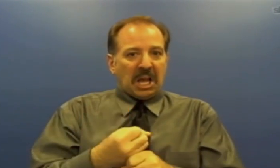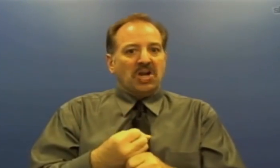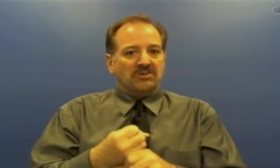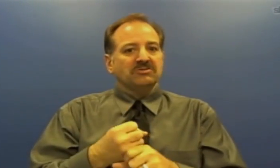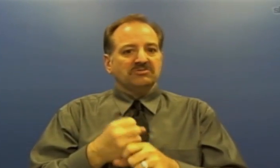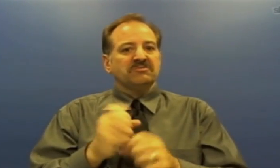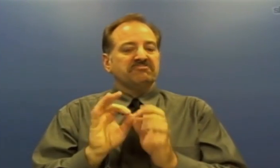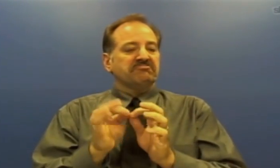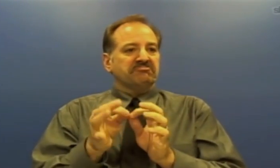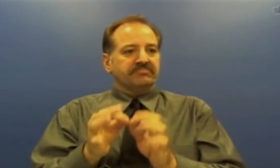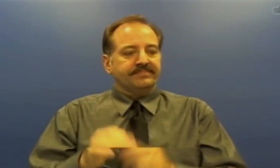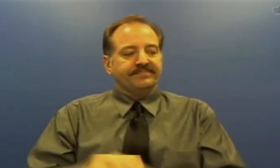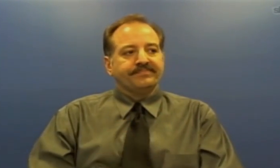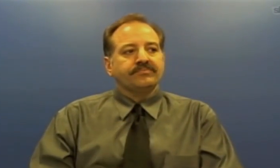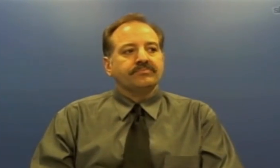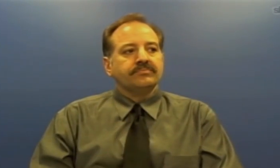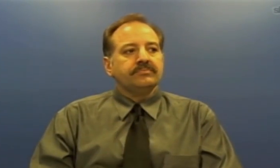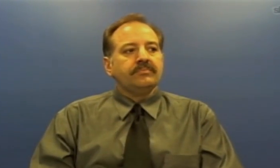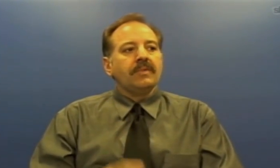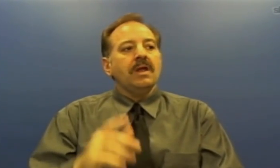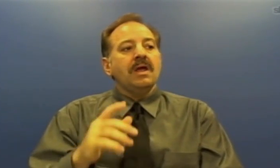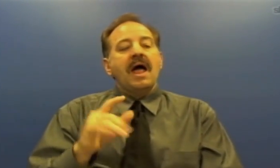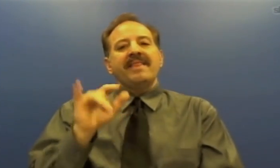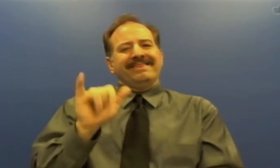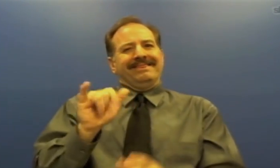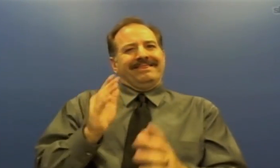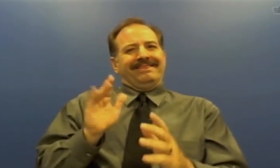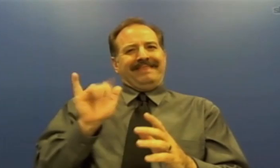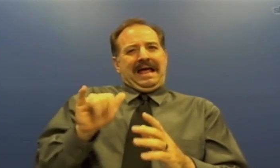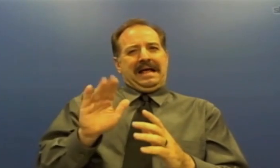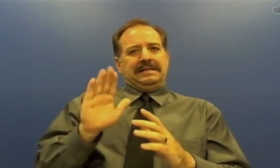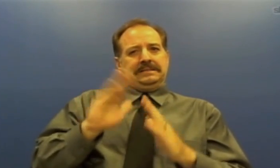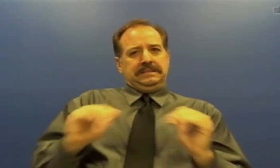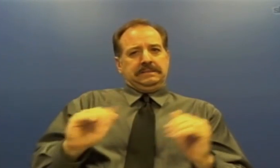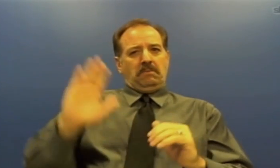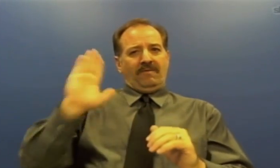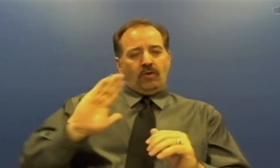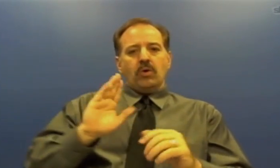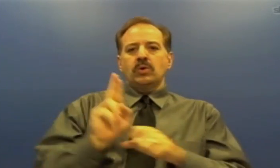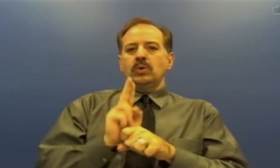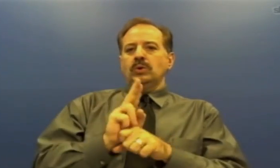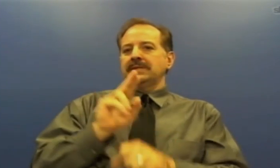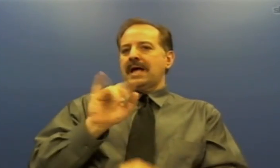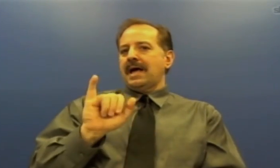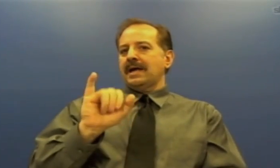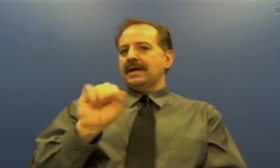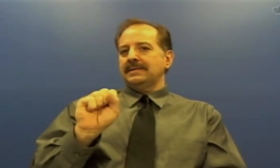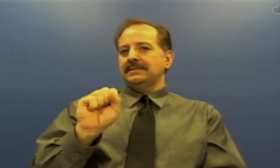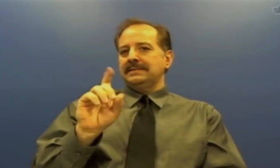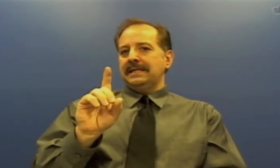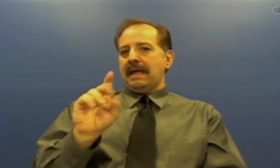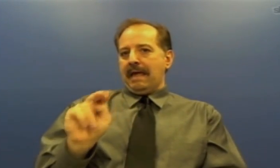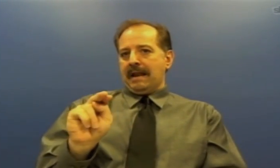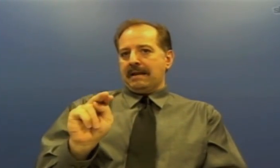that's been around for many years now. You know, and the system that we used back then